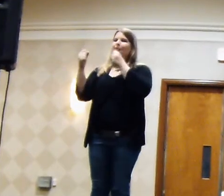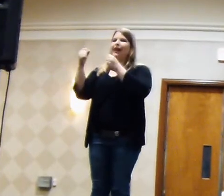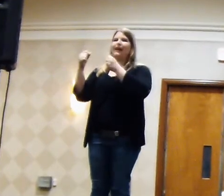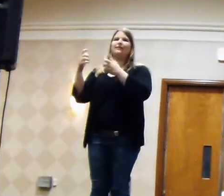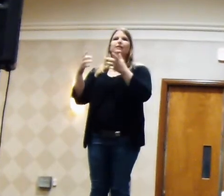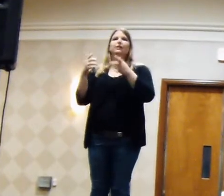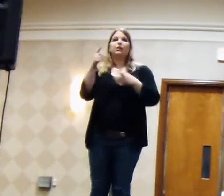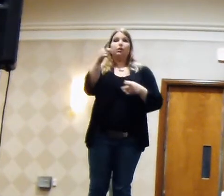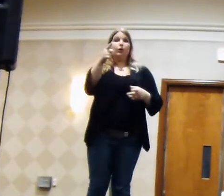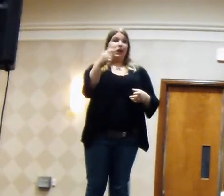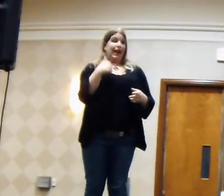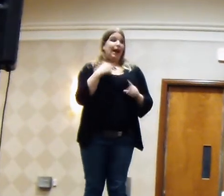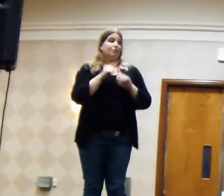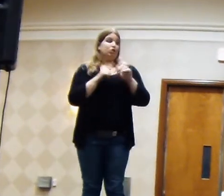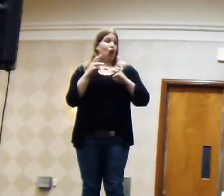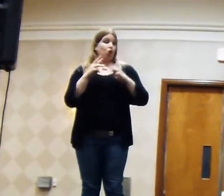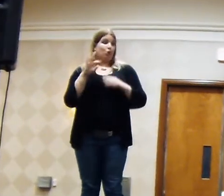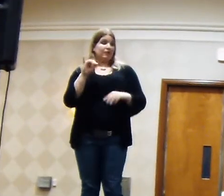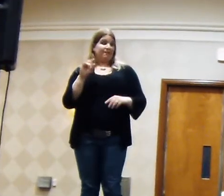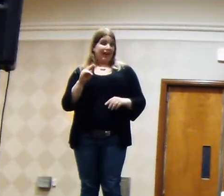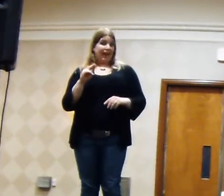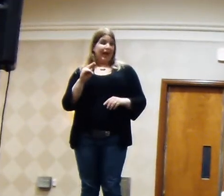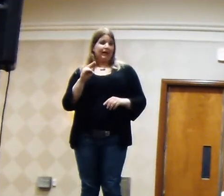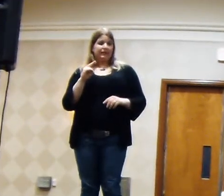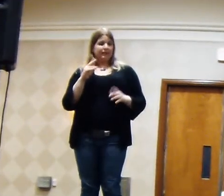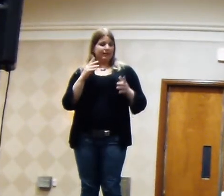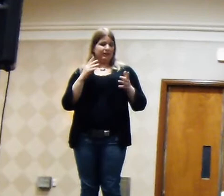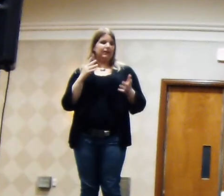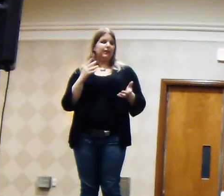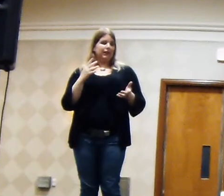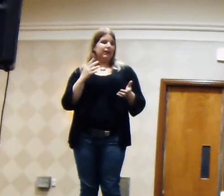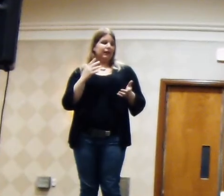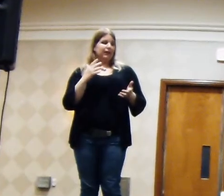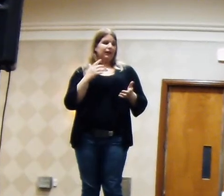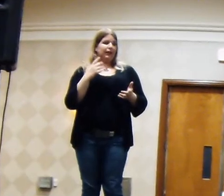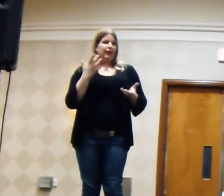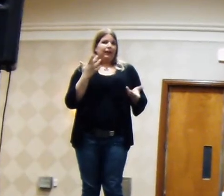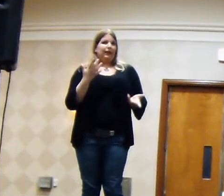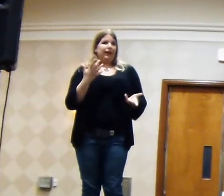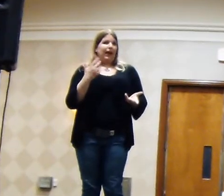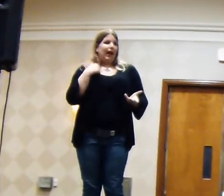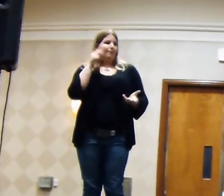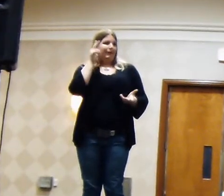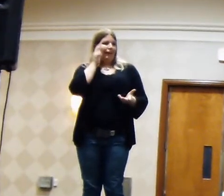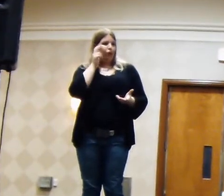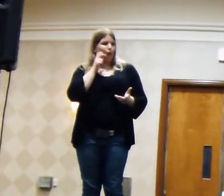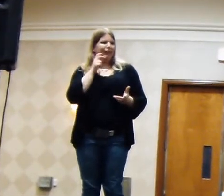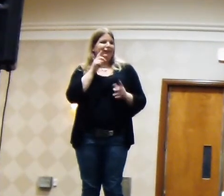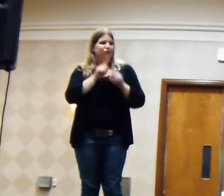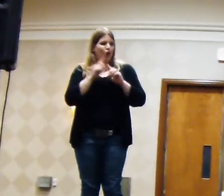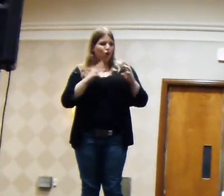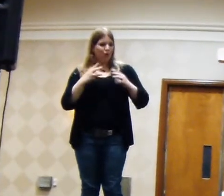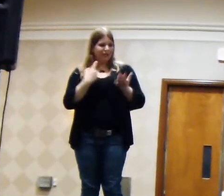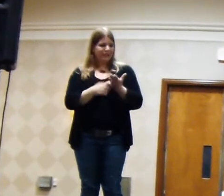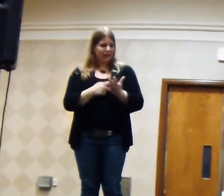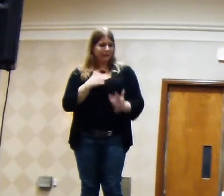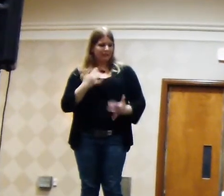say, as a big Star Wars fan, it's kind of cool to come to your panel and get Star Wars stuff. That's kind of neat.